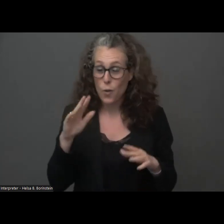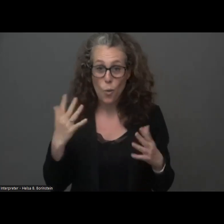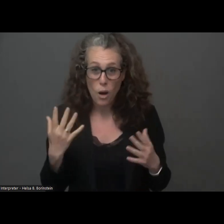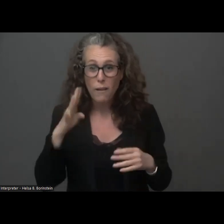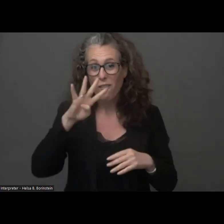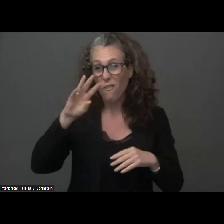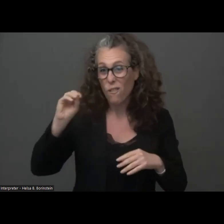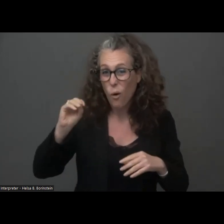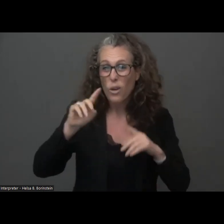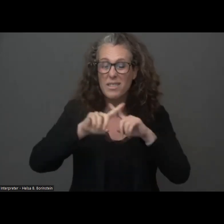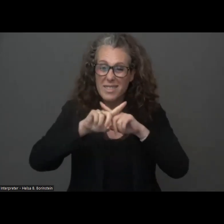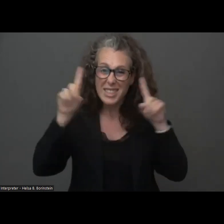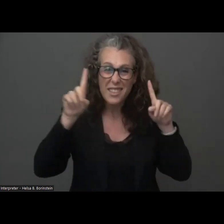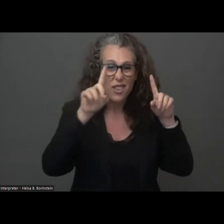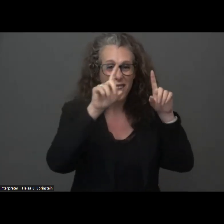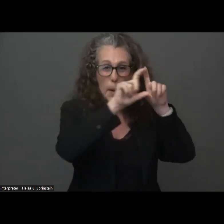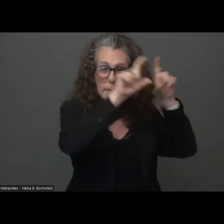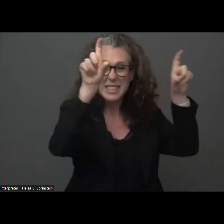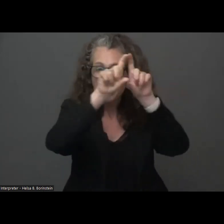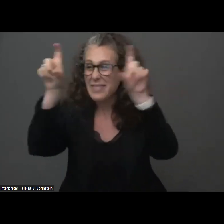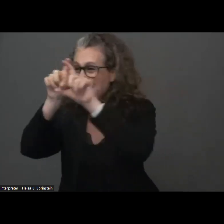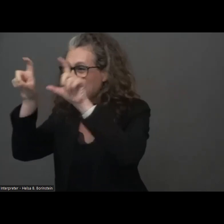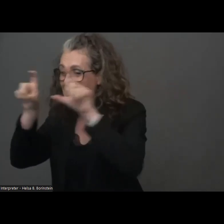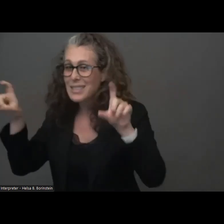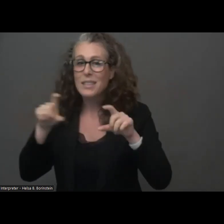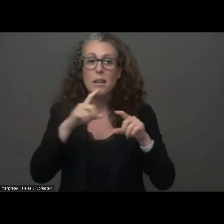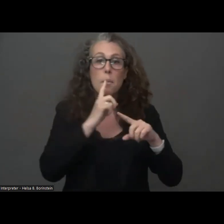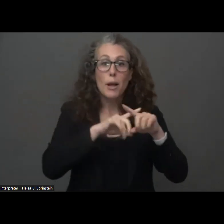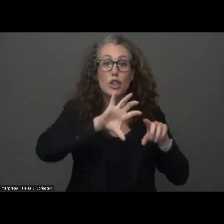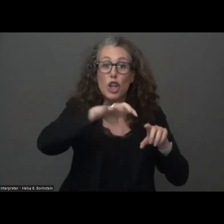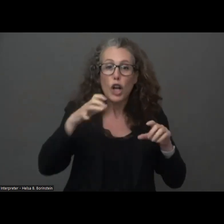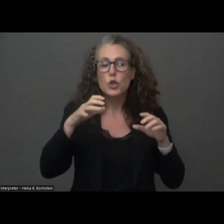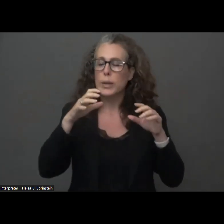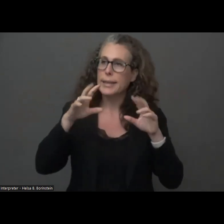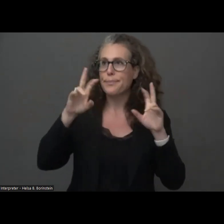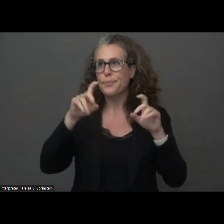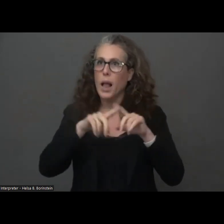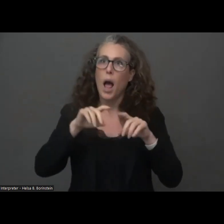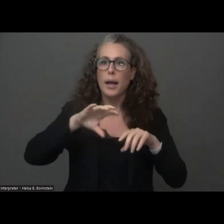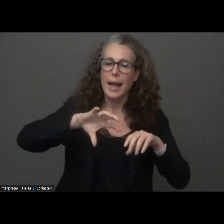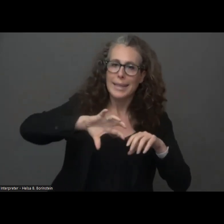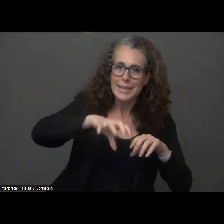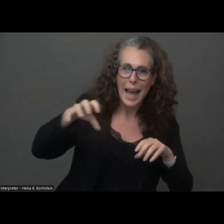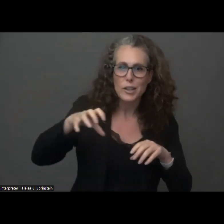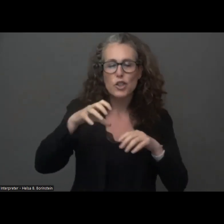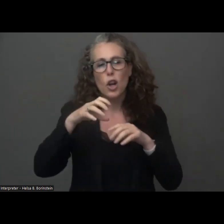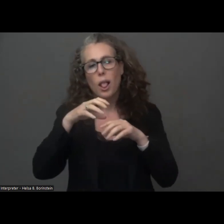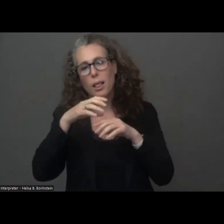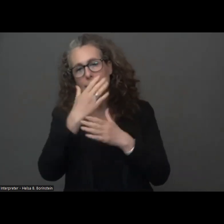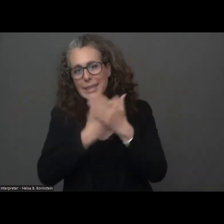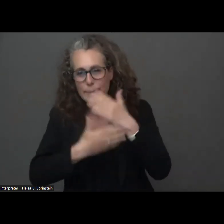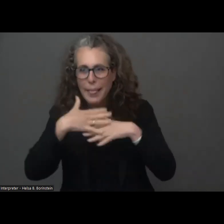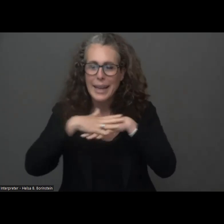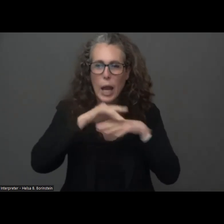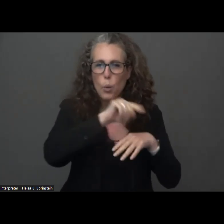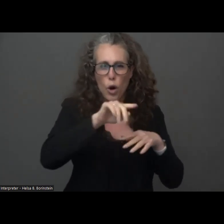multinational enterprises and at country level, 40 what we call national business and disability network, all united to